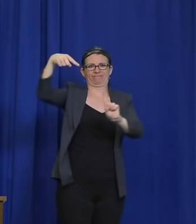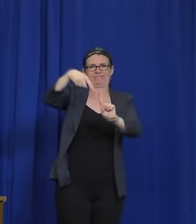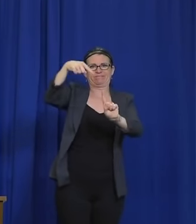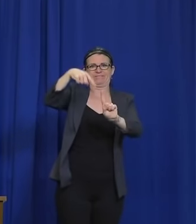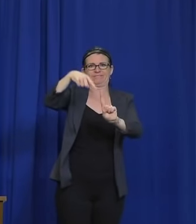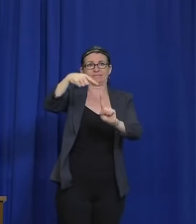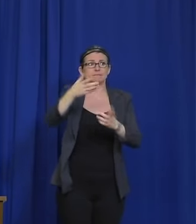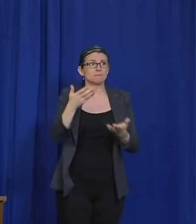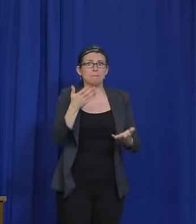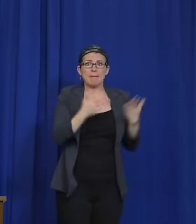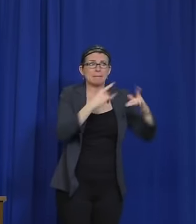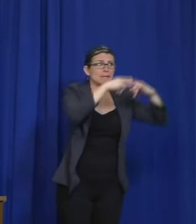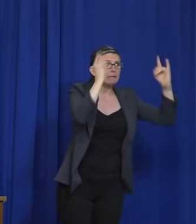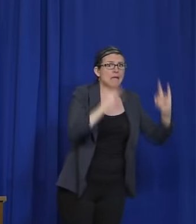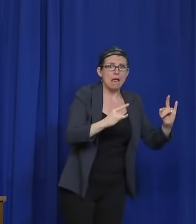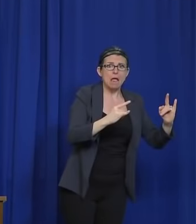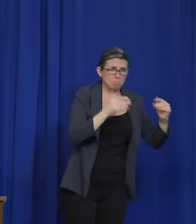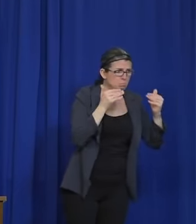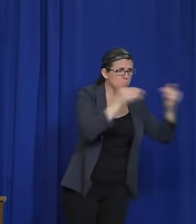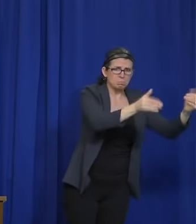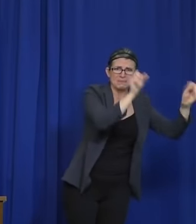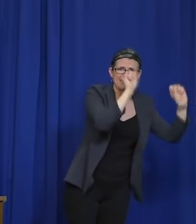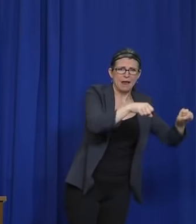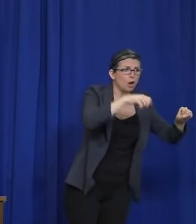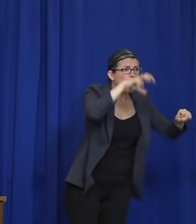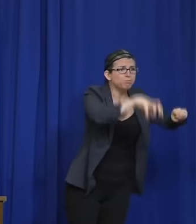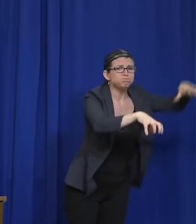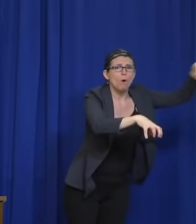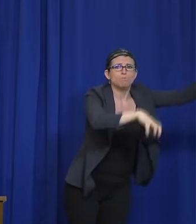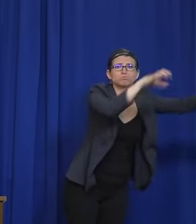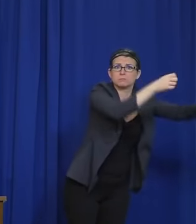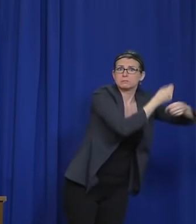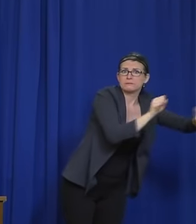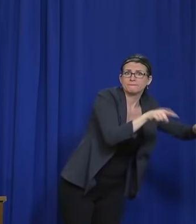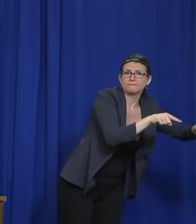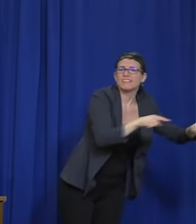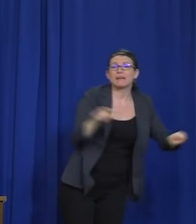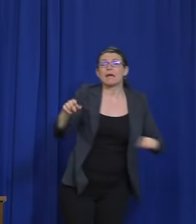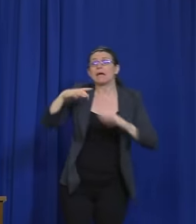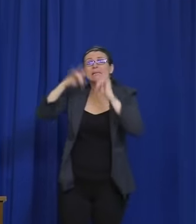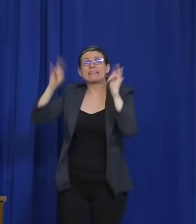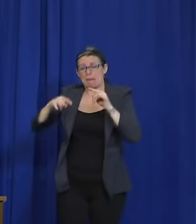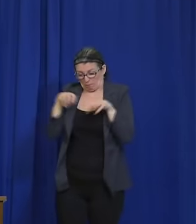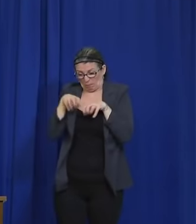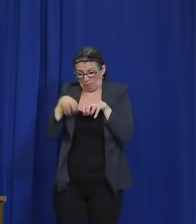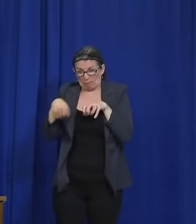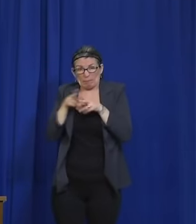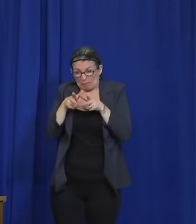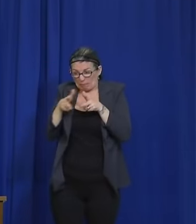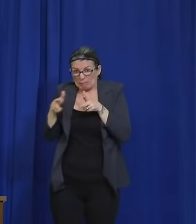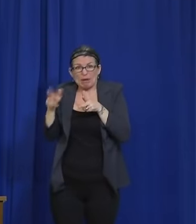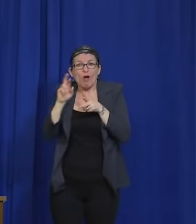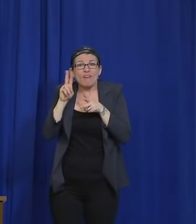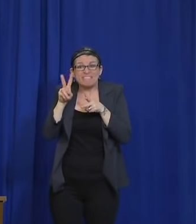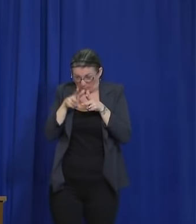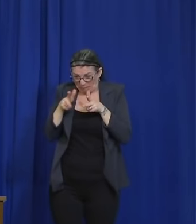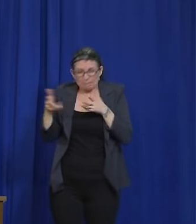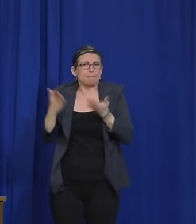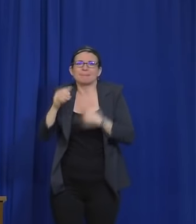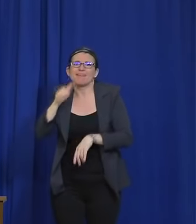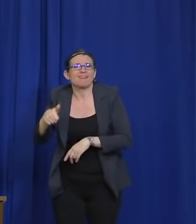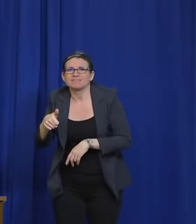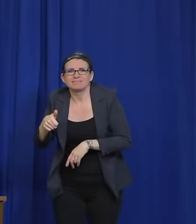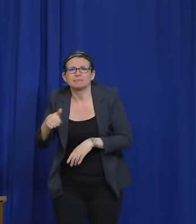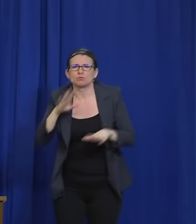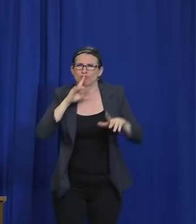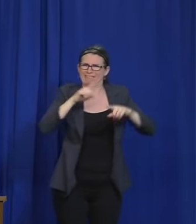monitor the data, the epidemiological impact, the impact on public health as things start to open up.